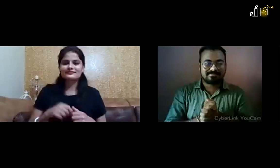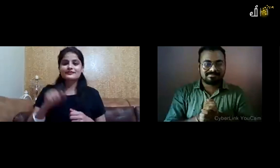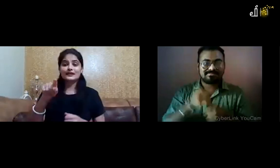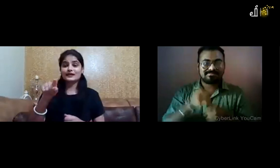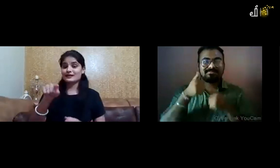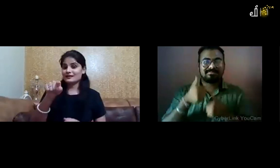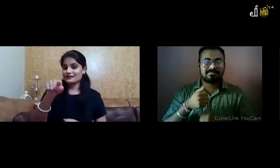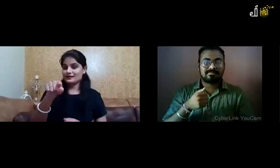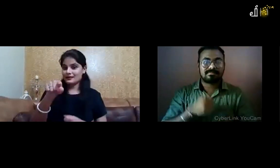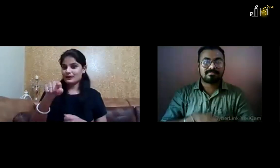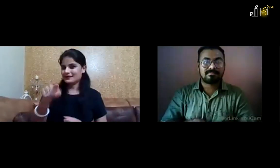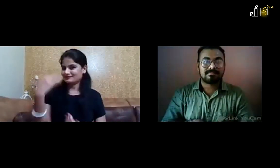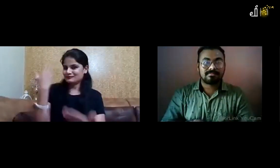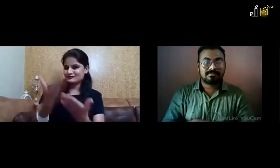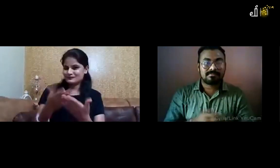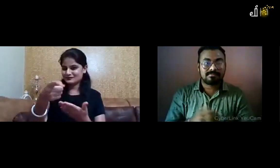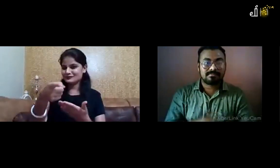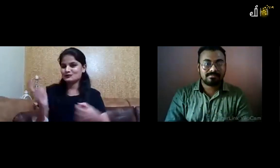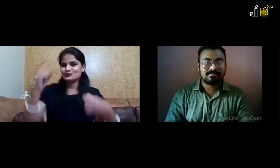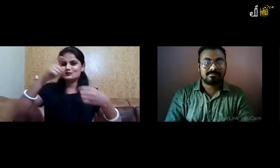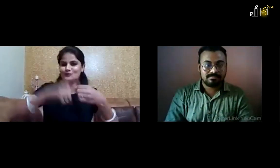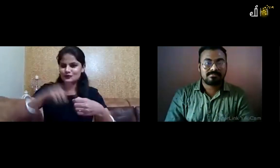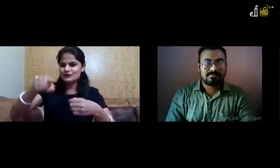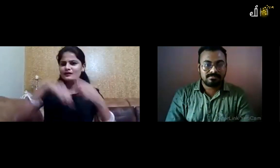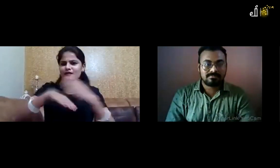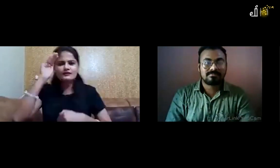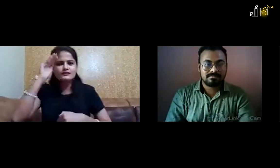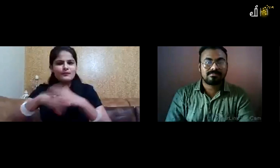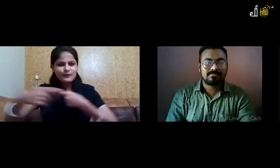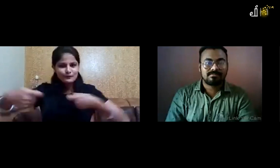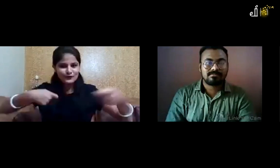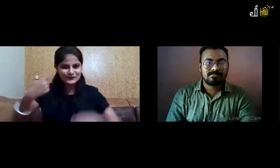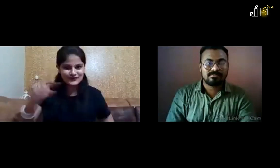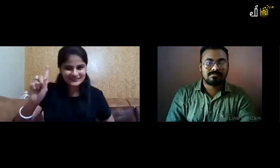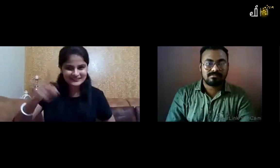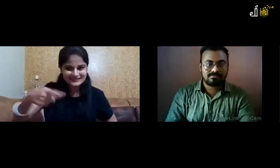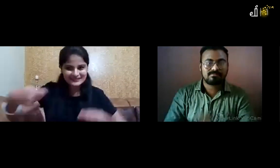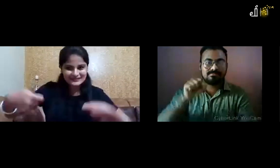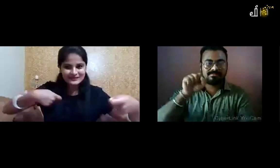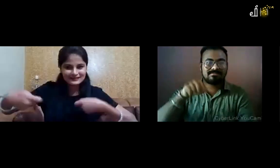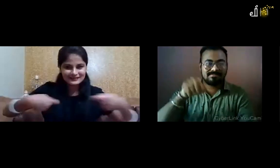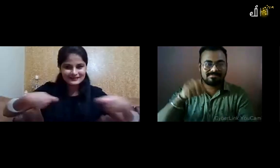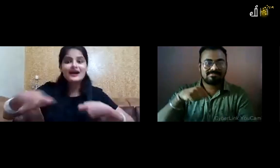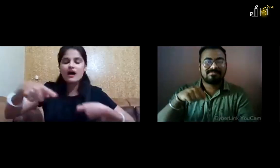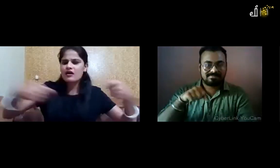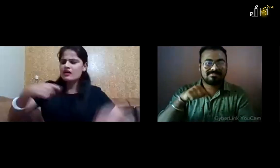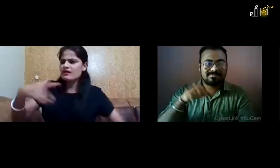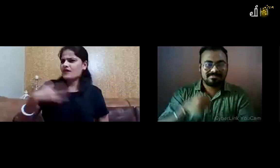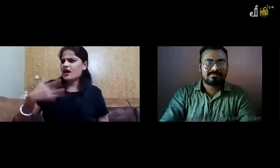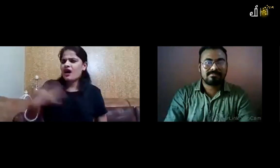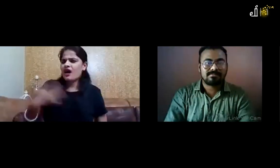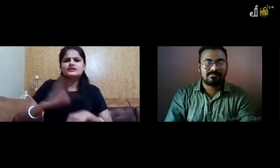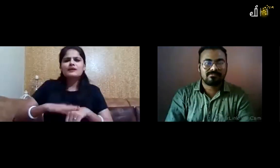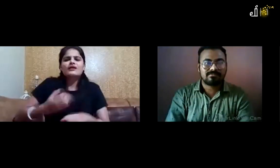hi. Okay. So, Dipesh, so since you, which event did you join? You joined the Entrepreneurs